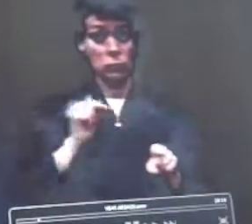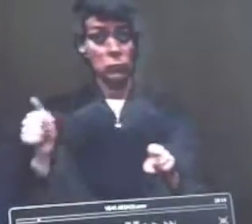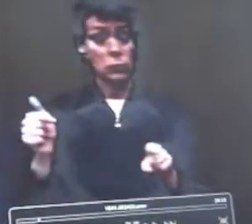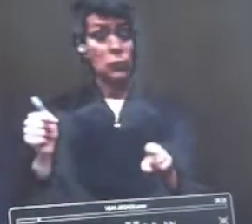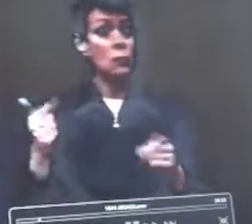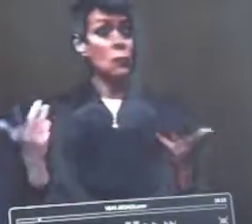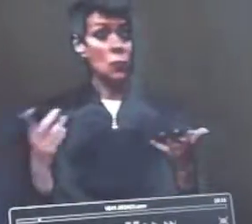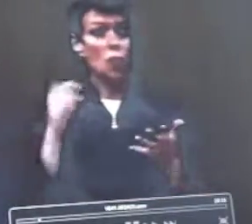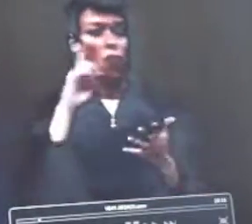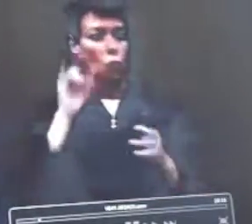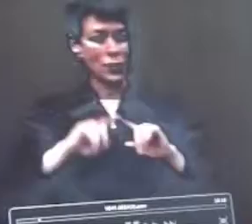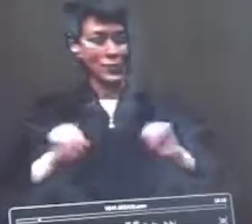During consecutive interpreting,